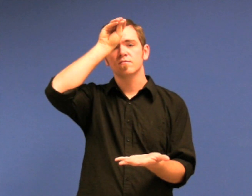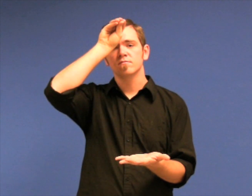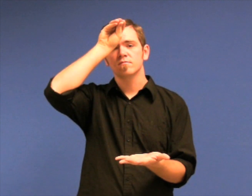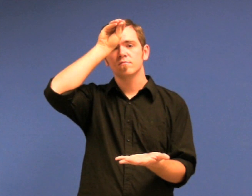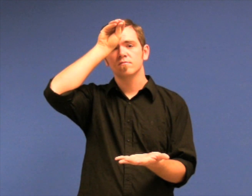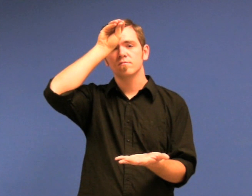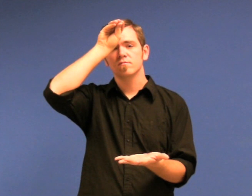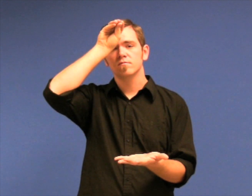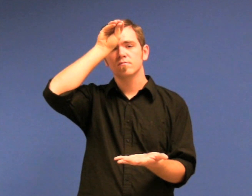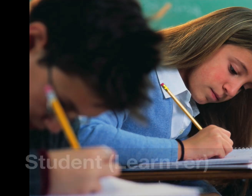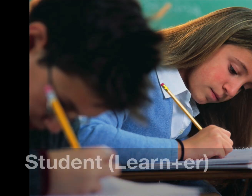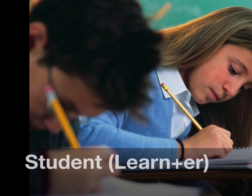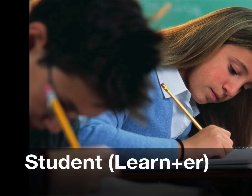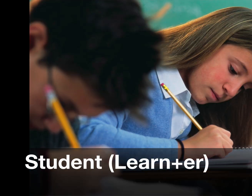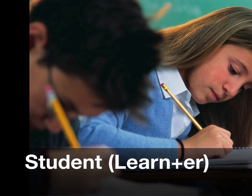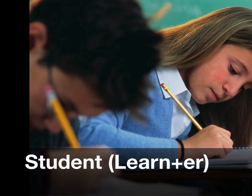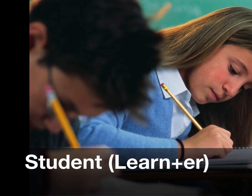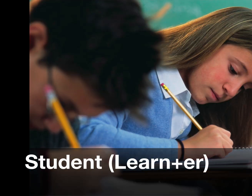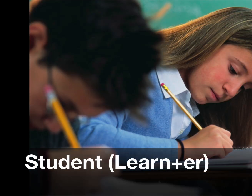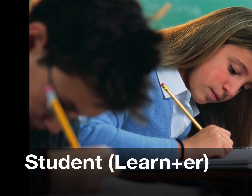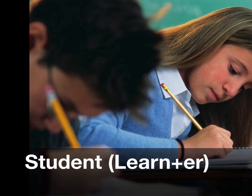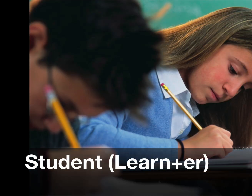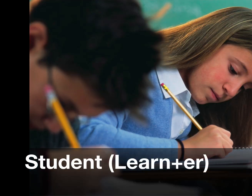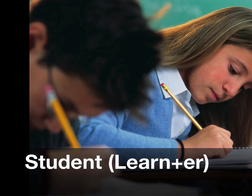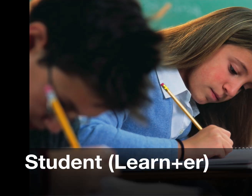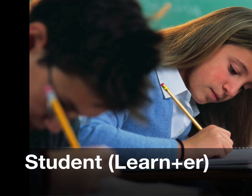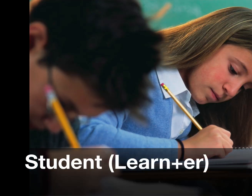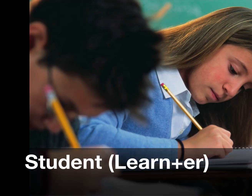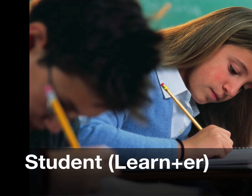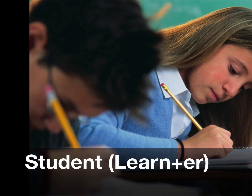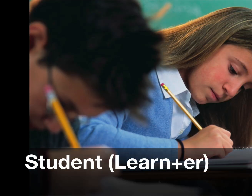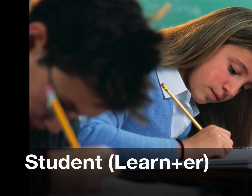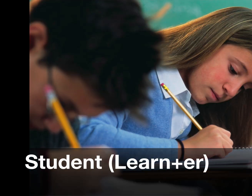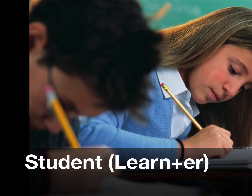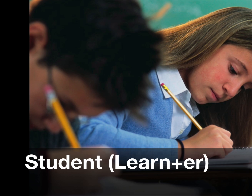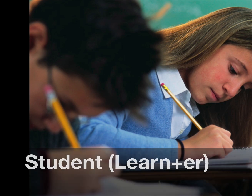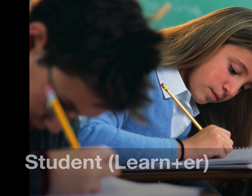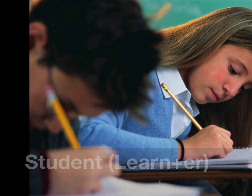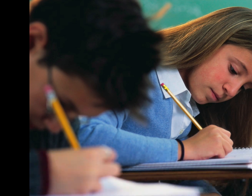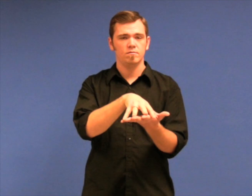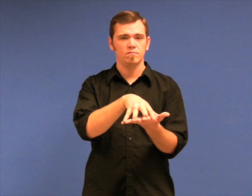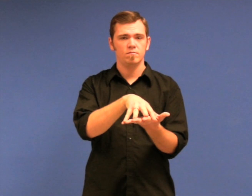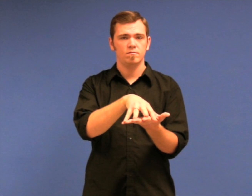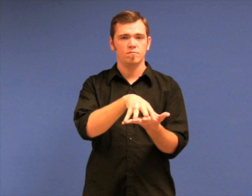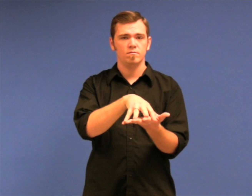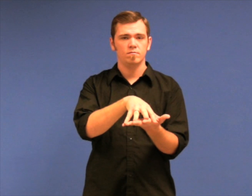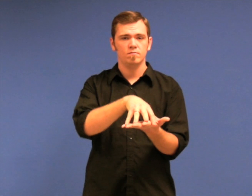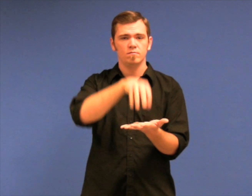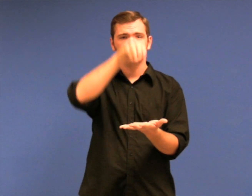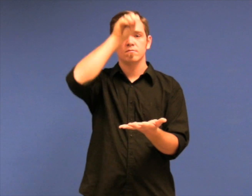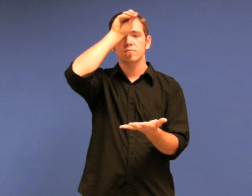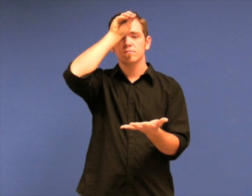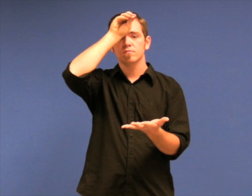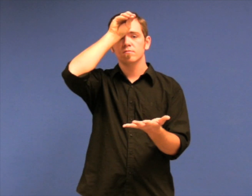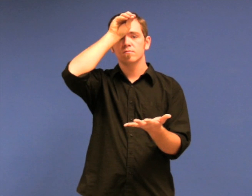Learn. Remember, you can watch this as many times as you want if we're going too fast. Alright, now the sign for student. You're going to add the agent. So you have